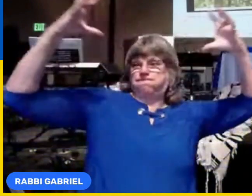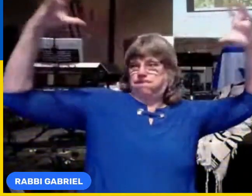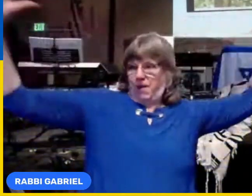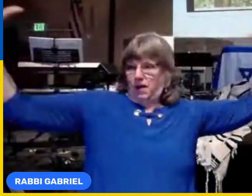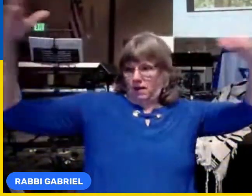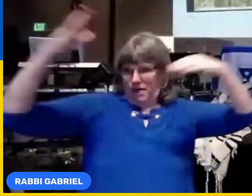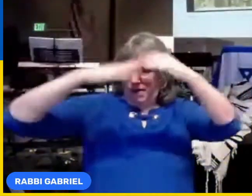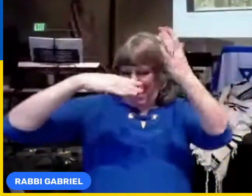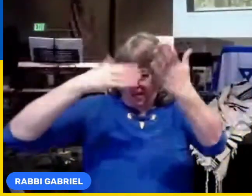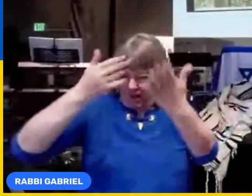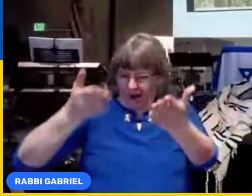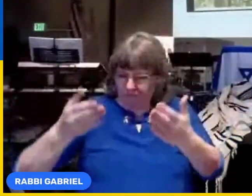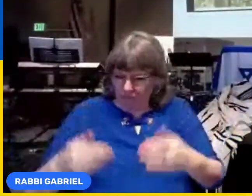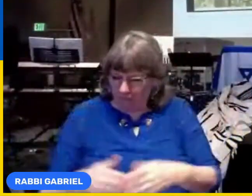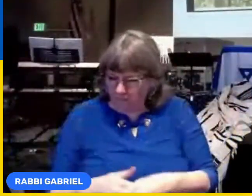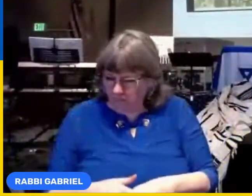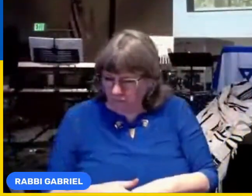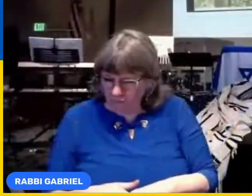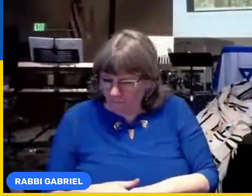He tried